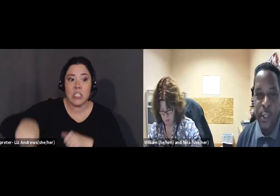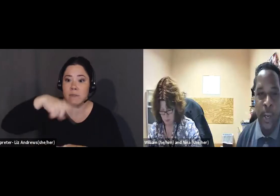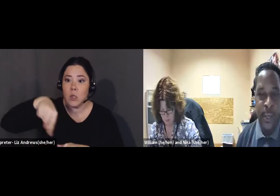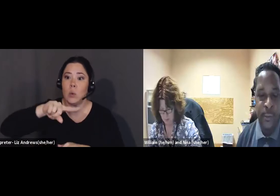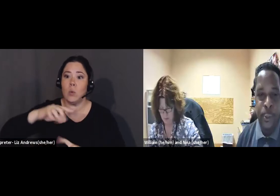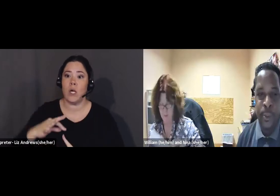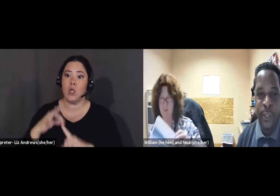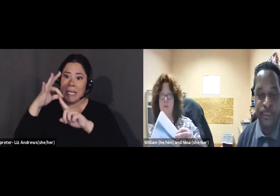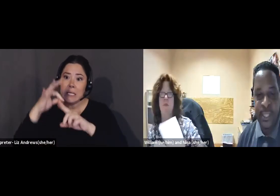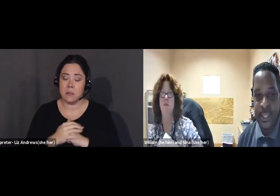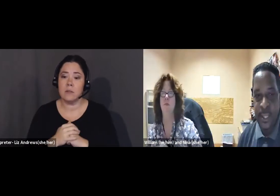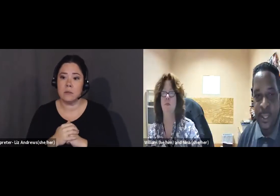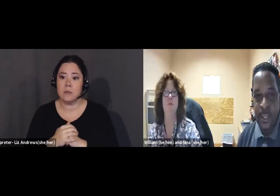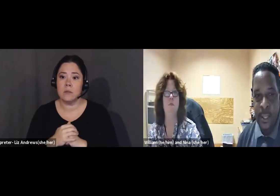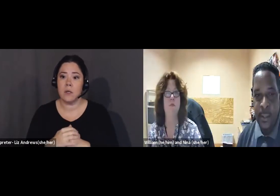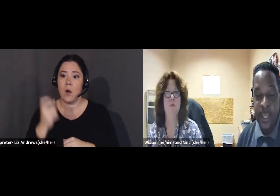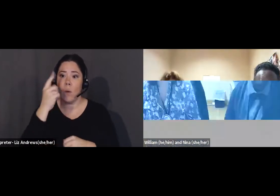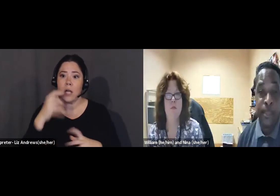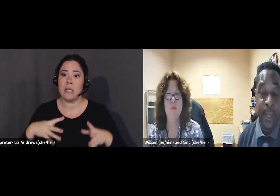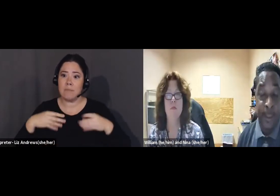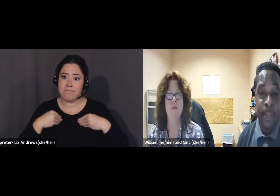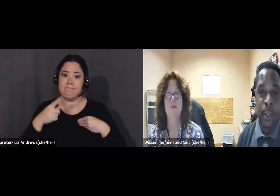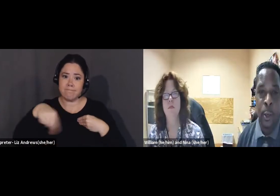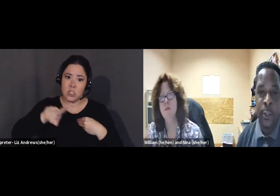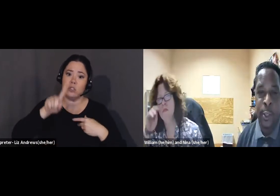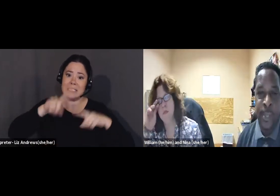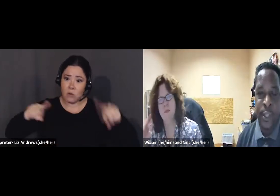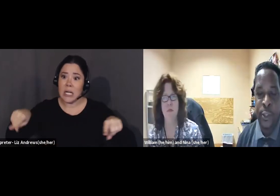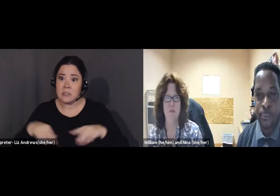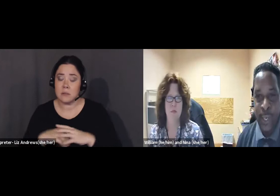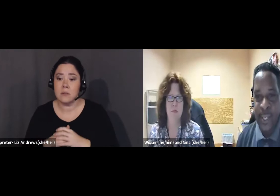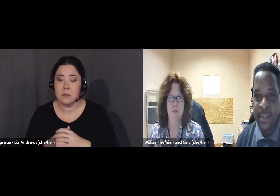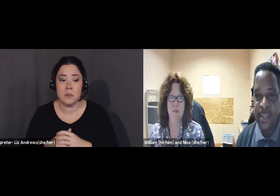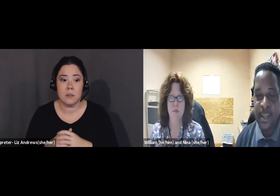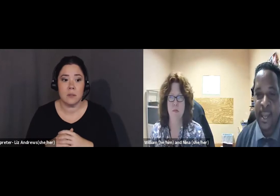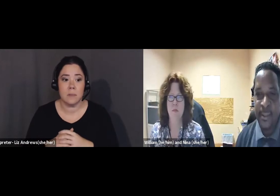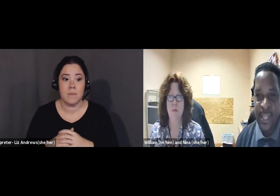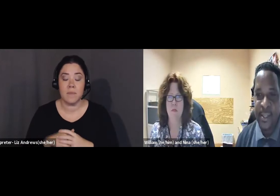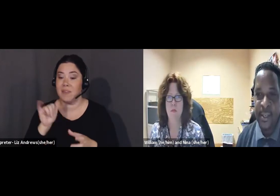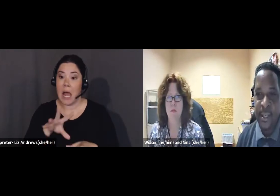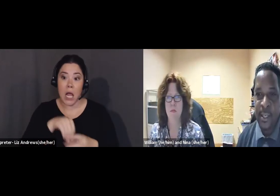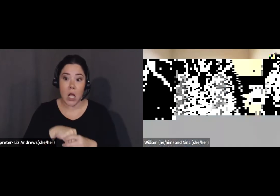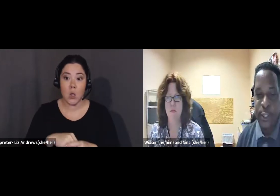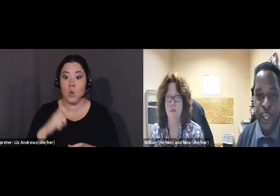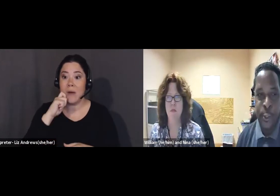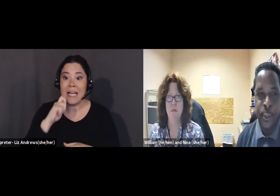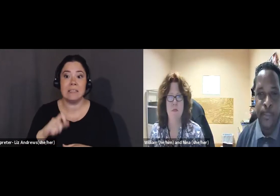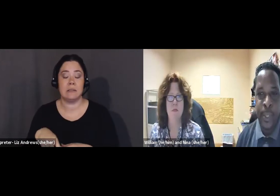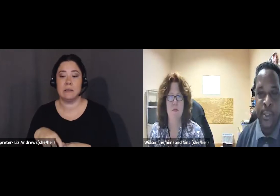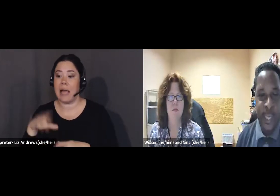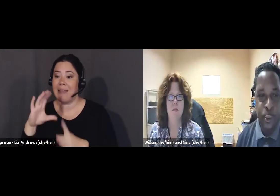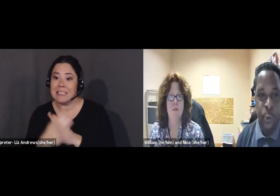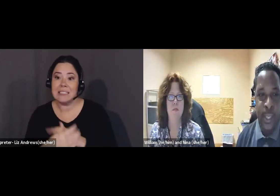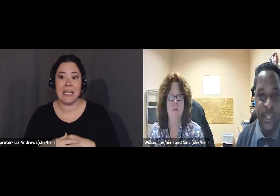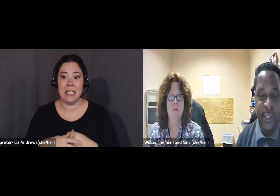and recognizes our individual differences. These can be along the dimensions of race, ethnicity,